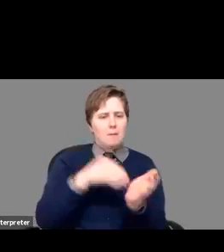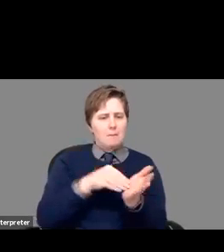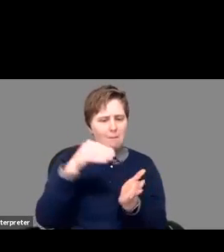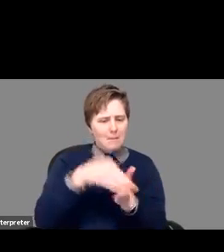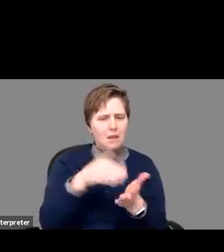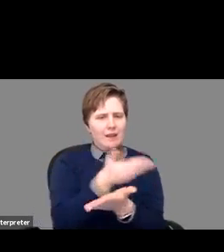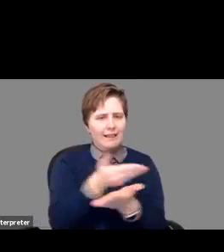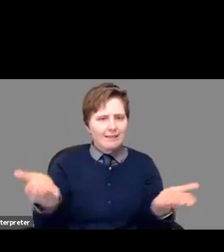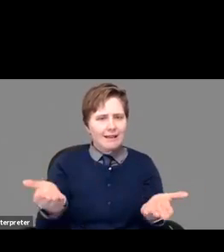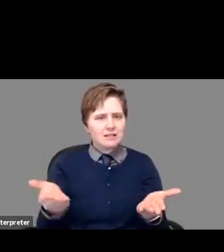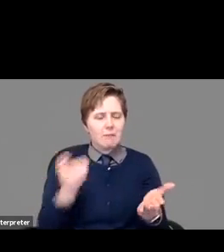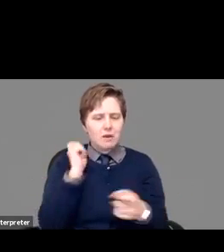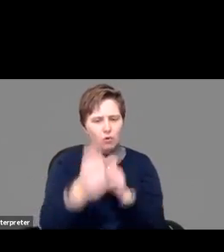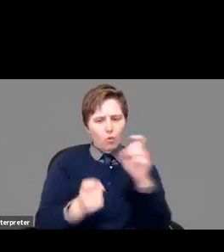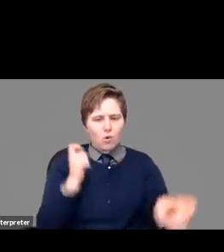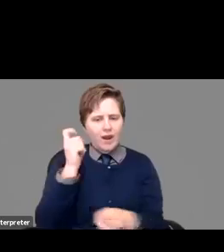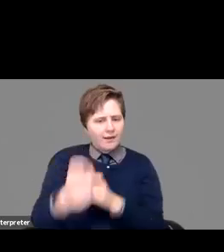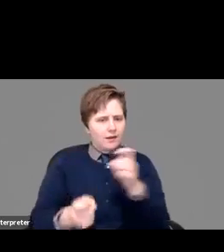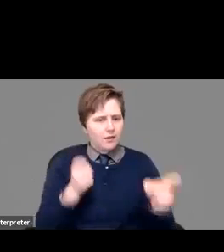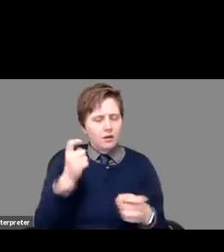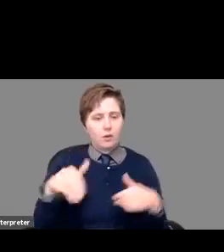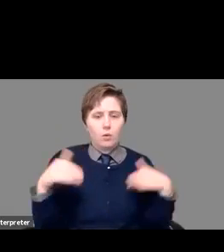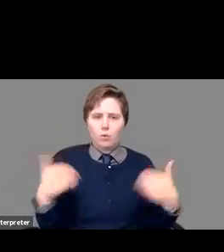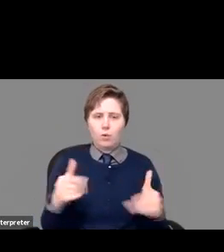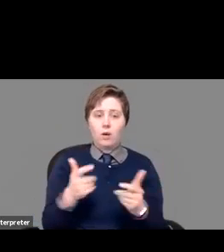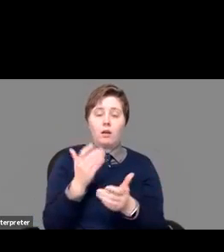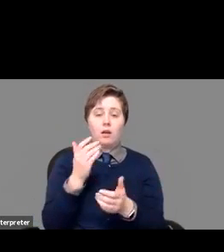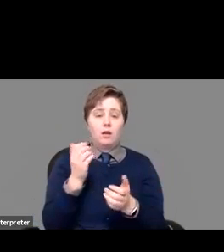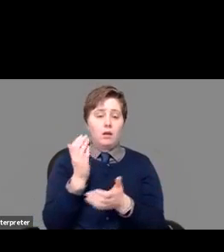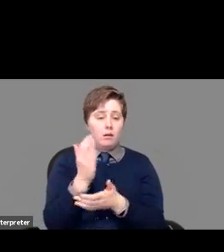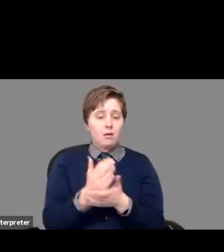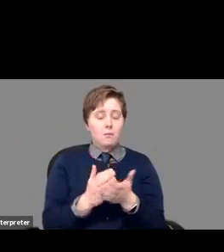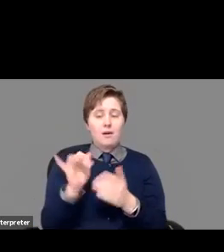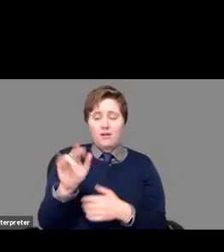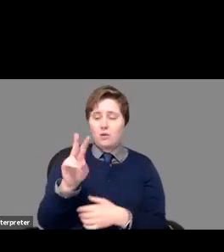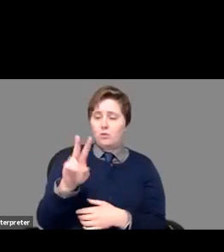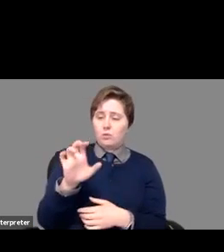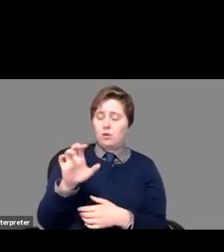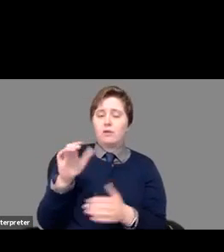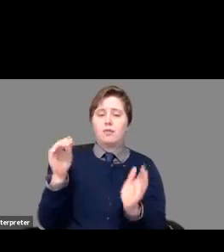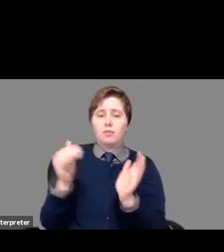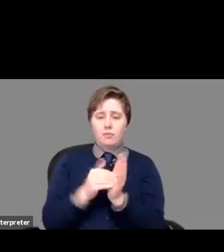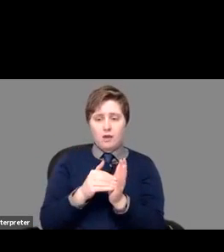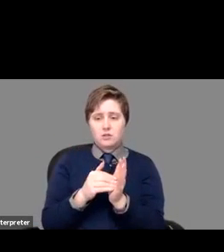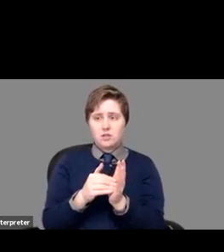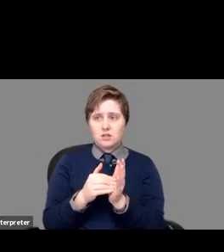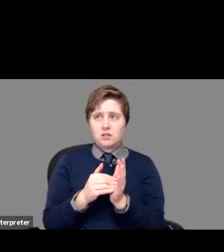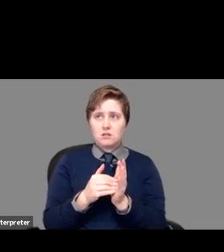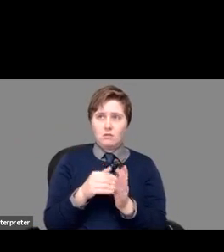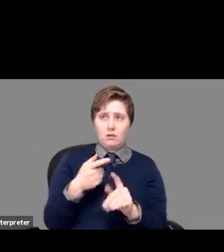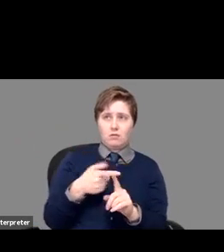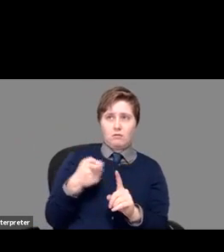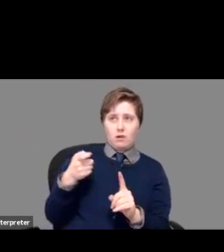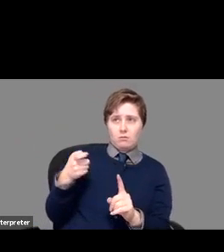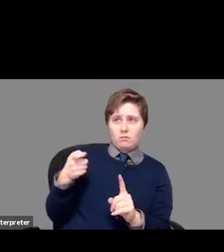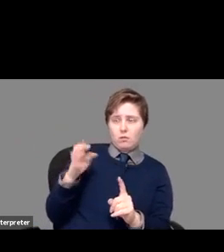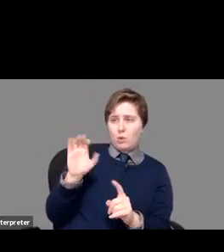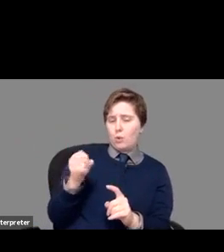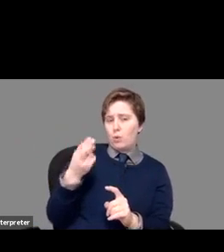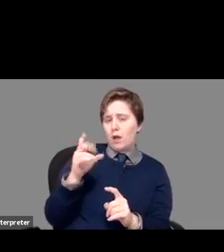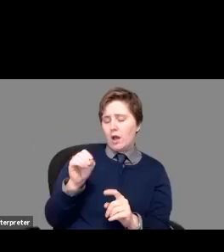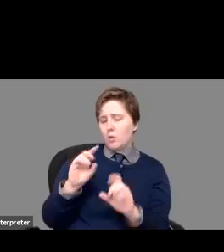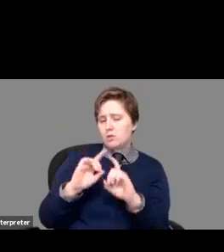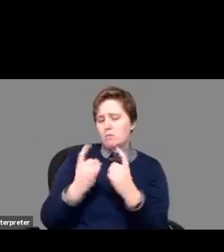items. Now, a good portion of that, about 200,000 of those items were from the Ohio Department of